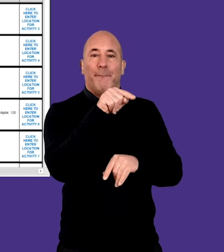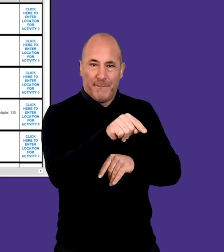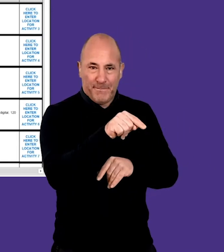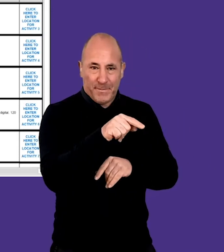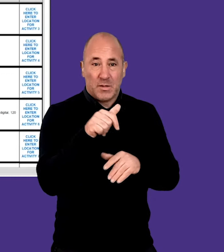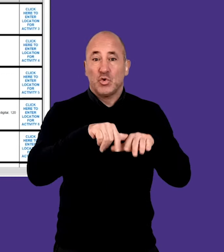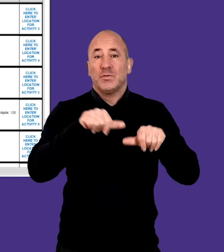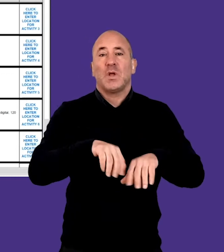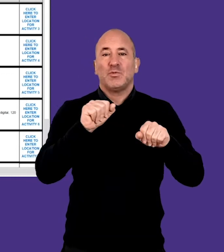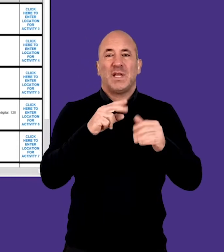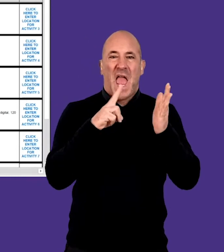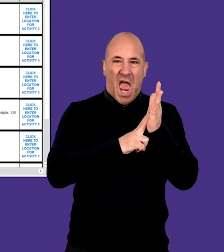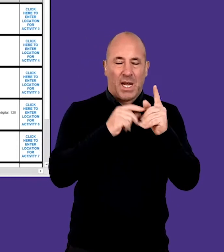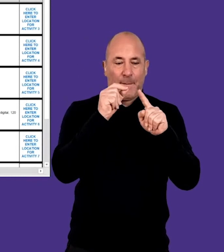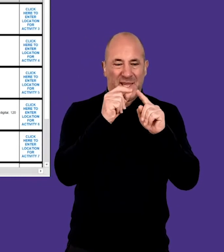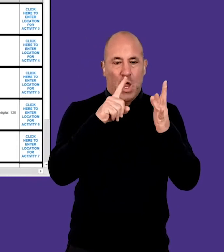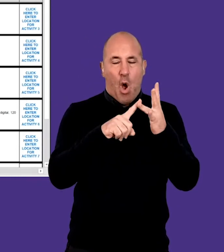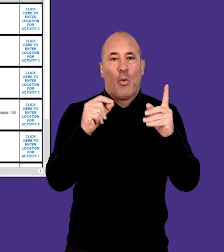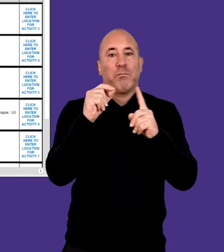This number should start with NPOP.